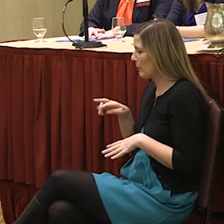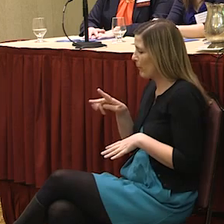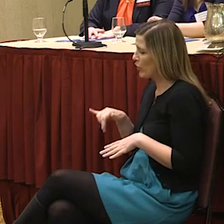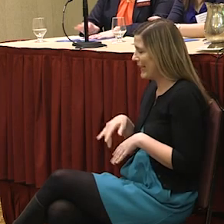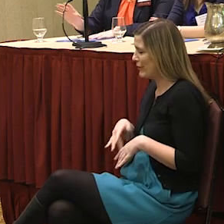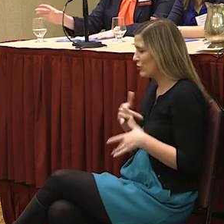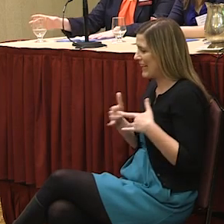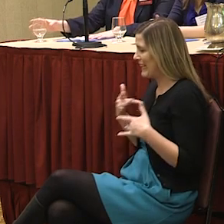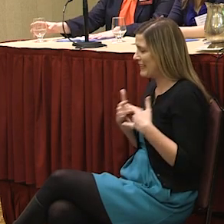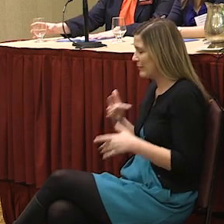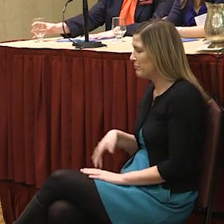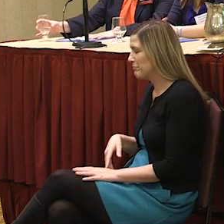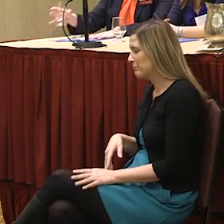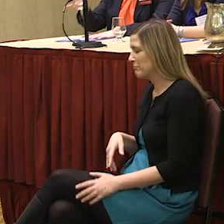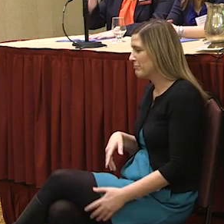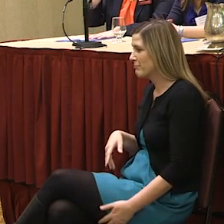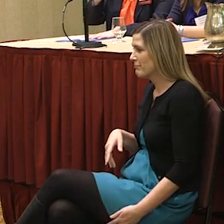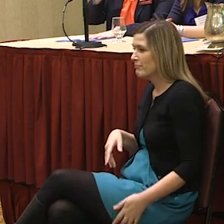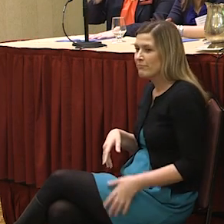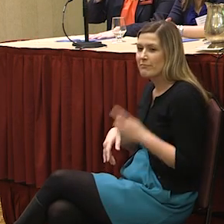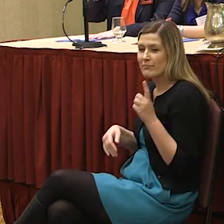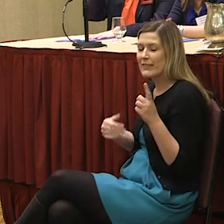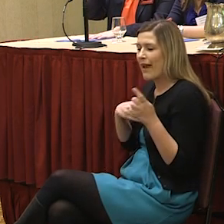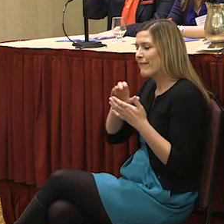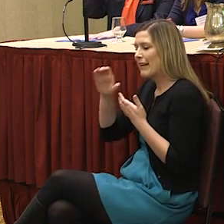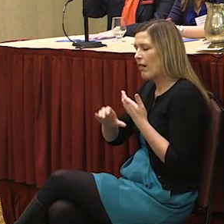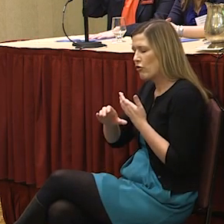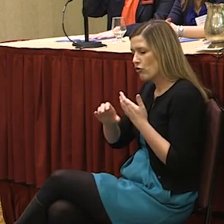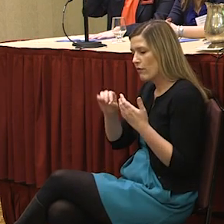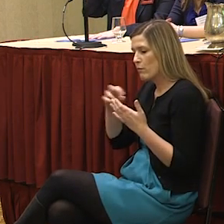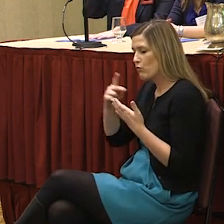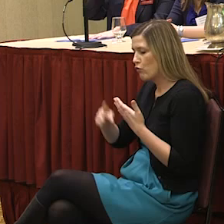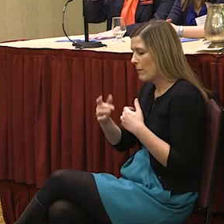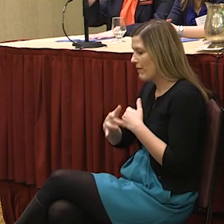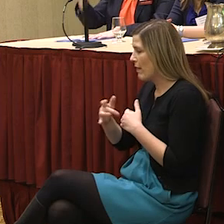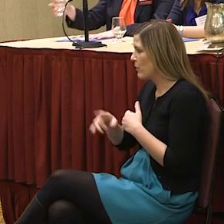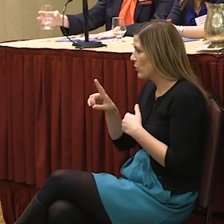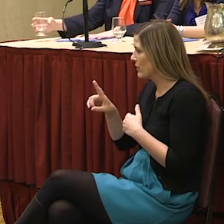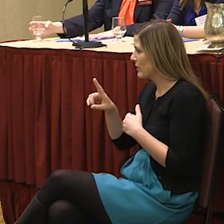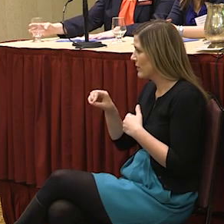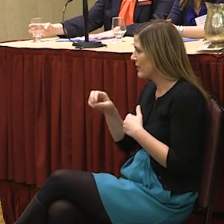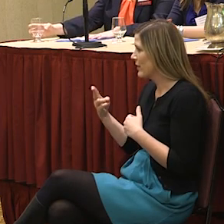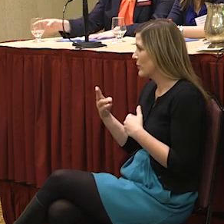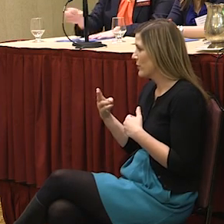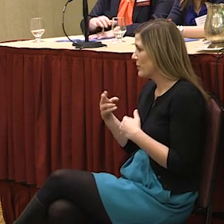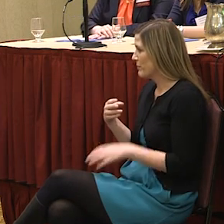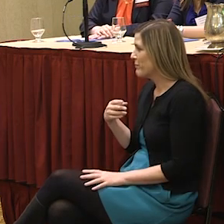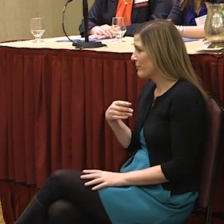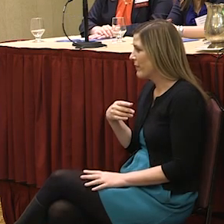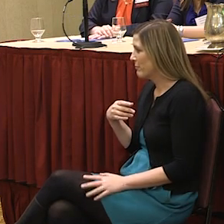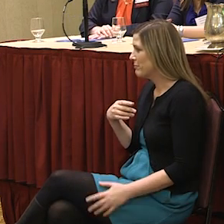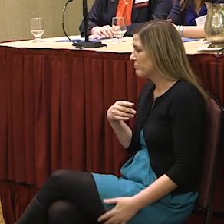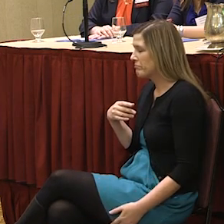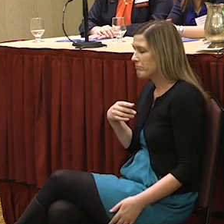programs to support wellness. There is a calendar of programs available on the Department of Health website. It's on the chronic conditions